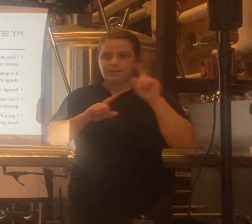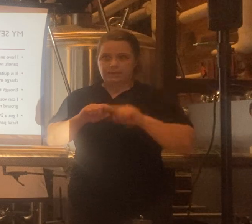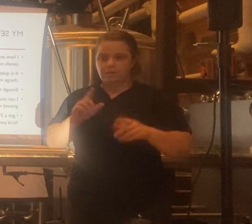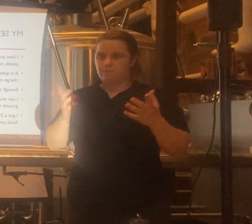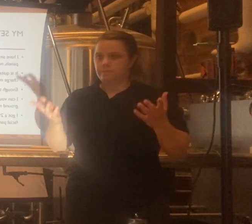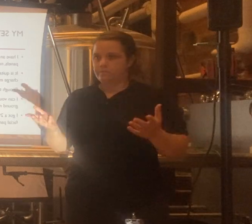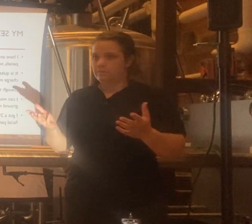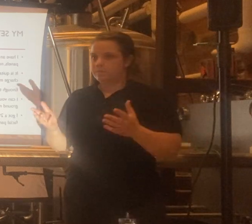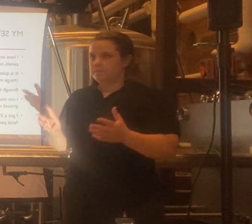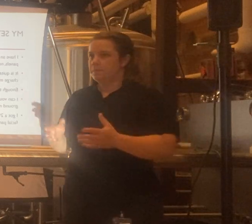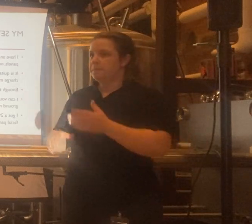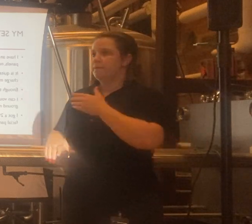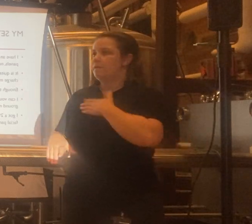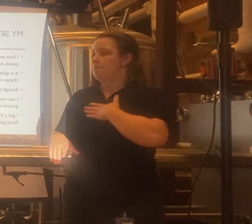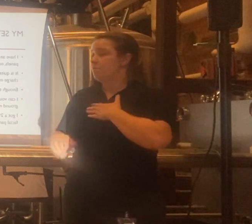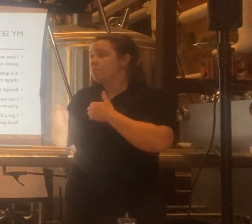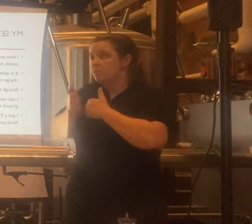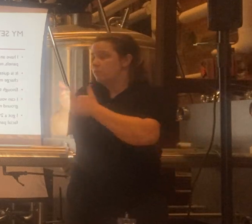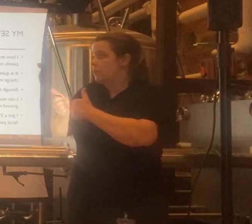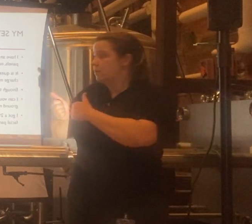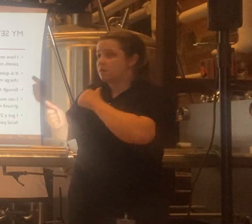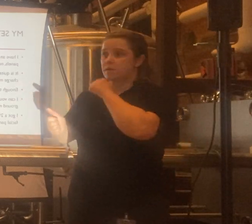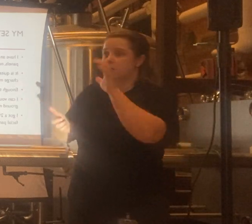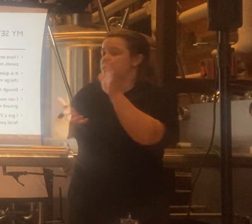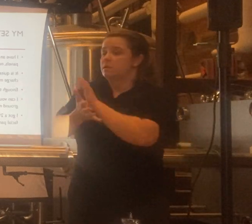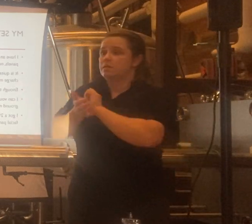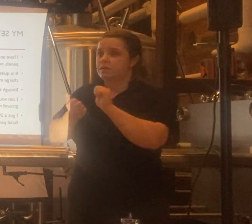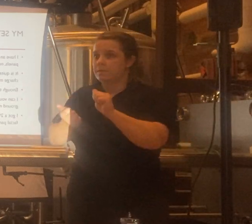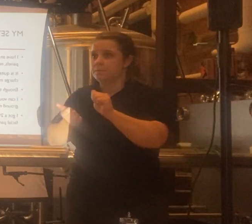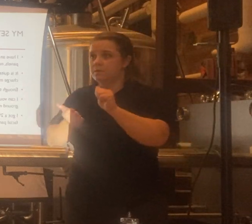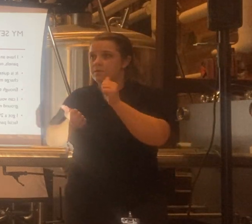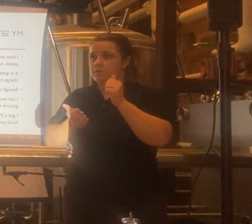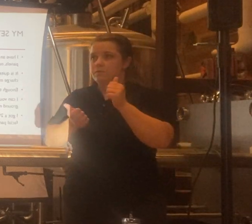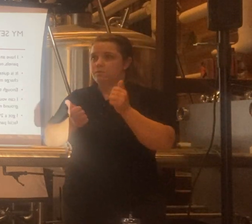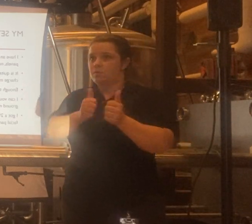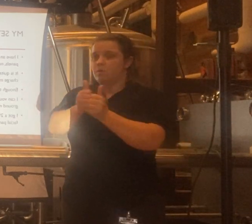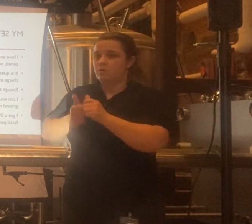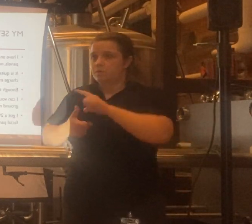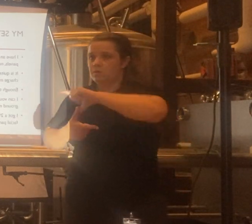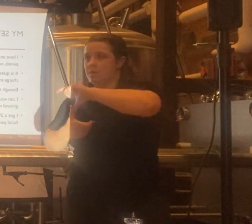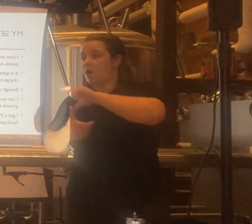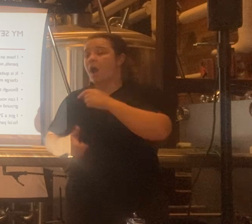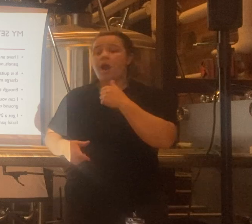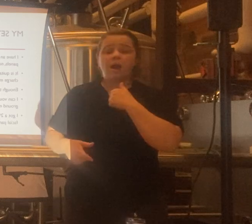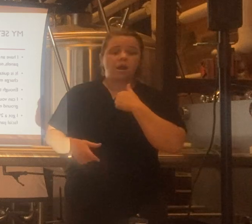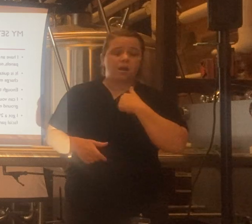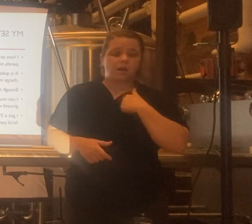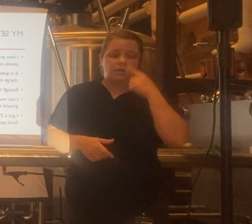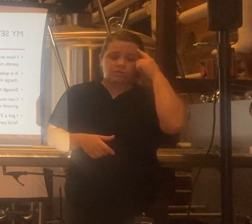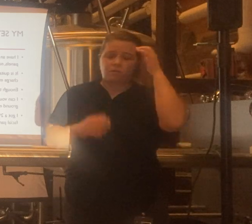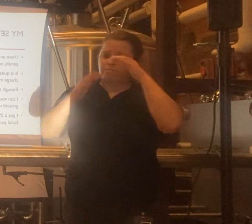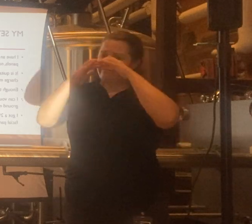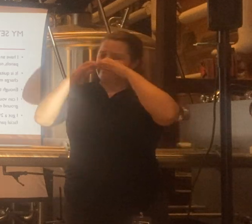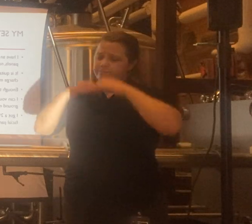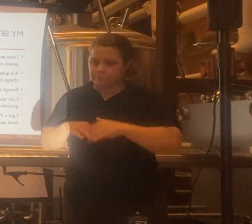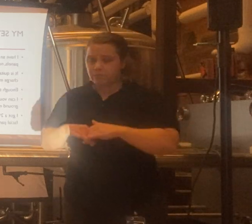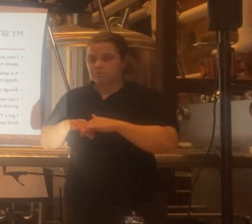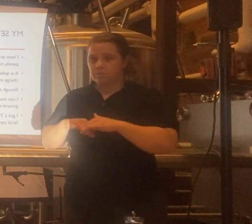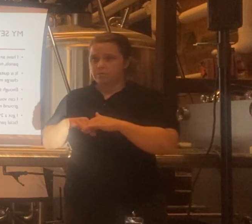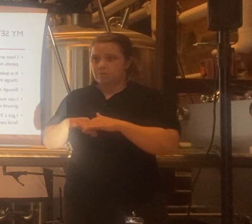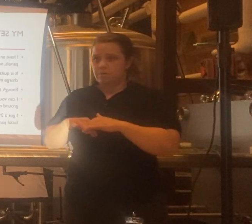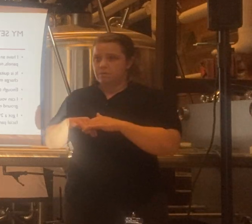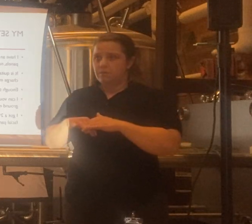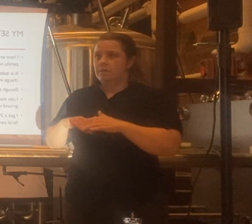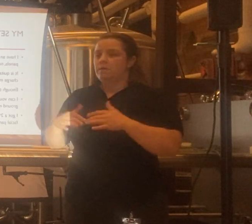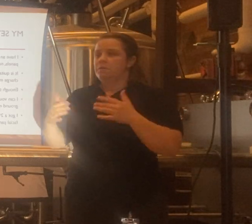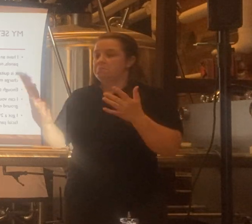damaged when that tornado went over us. That blew my mind. I really thought this thing was toast. And it turns out it came out completely unscathed. I